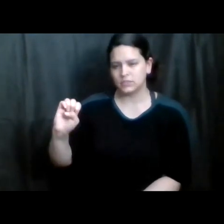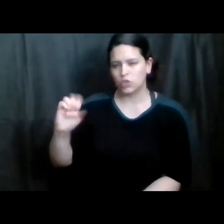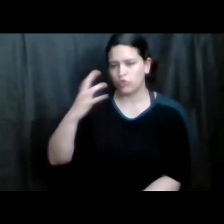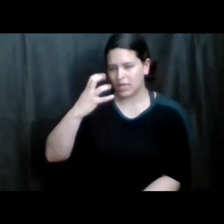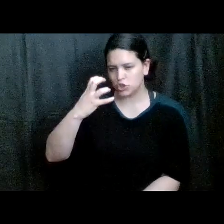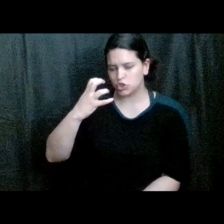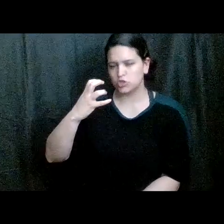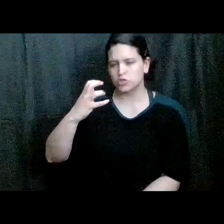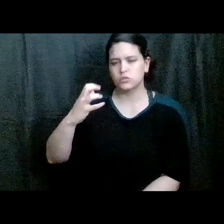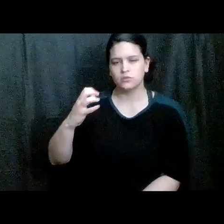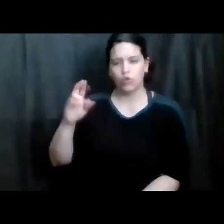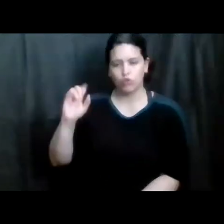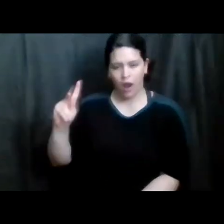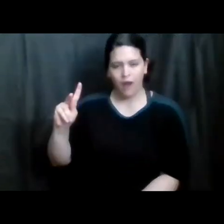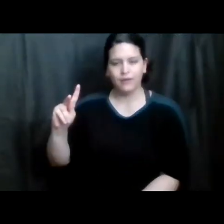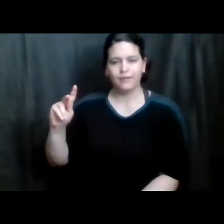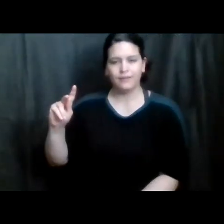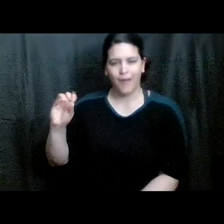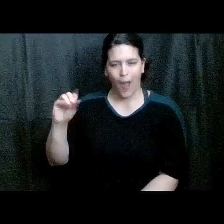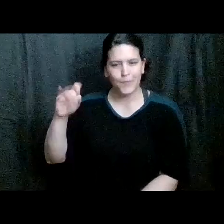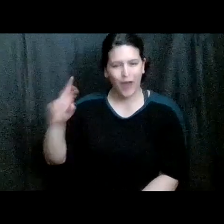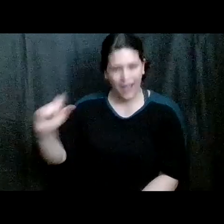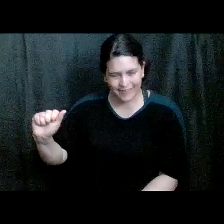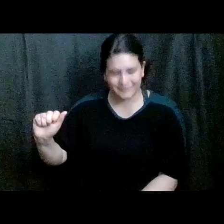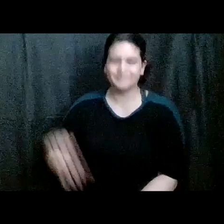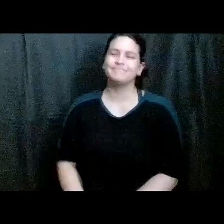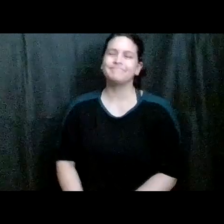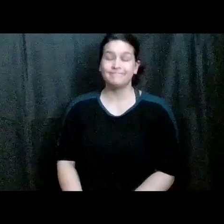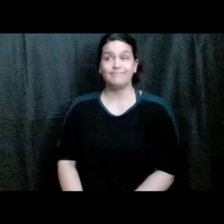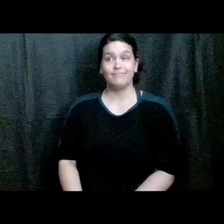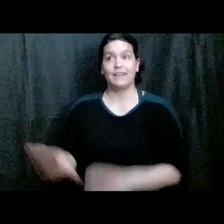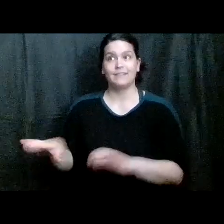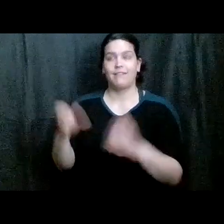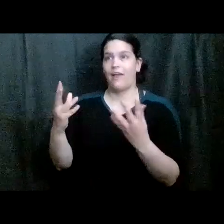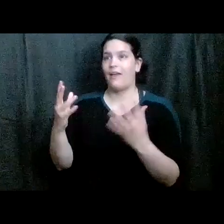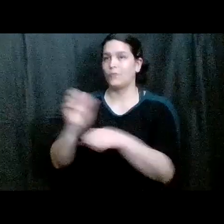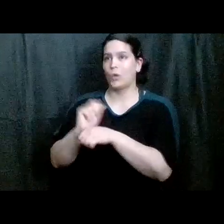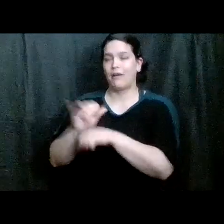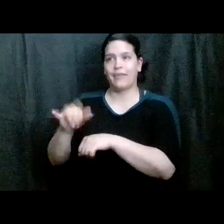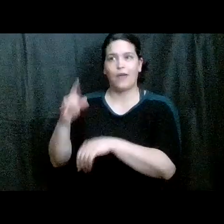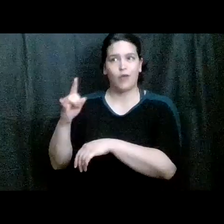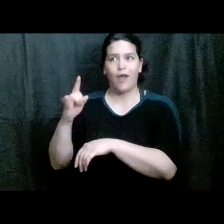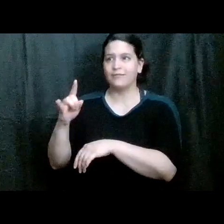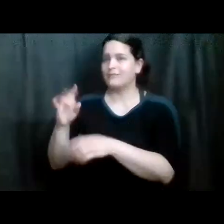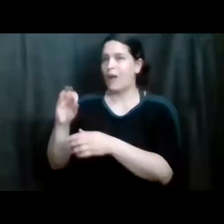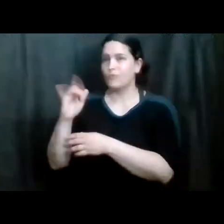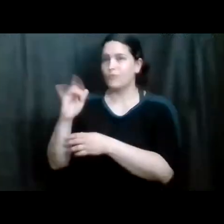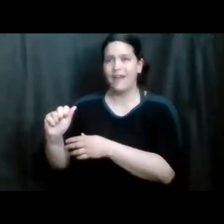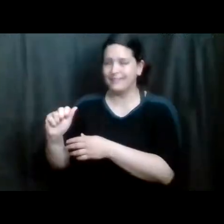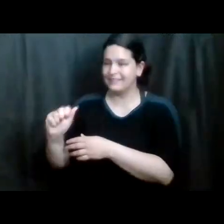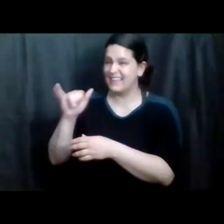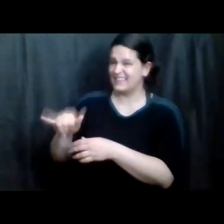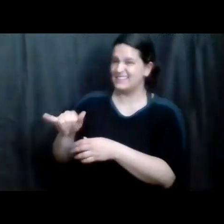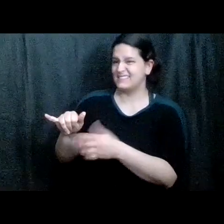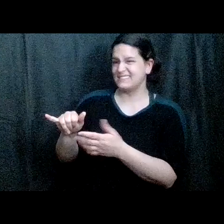1,000 Tiny Mirrors production. So they did a lot of work on that rock opera, and this is a poem in collaboration with that, a couple of